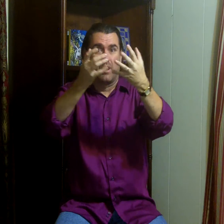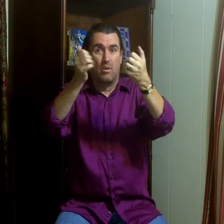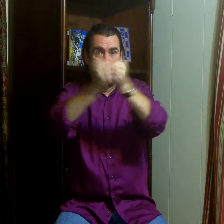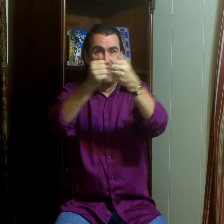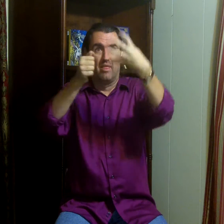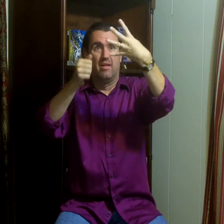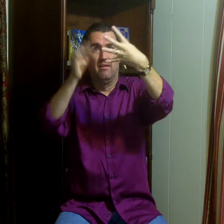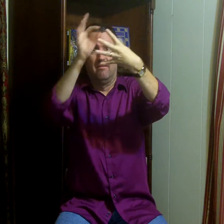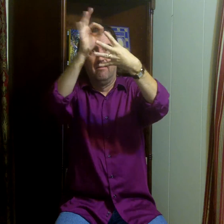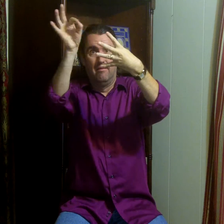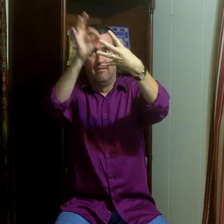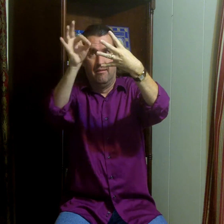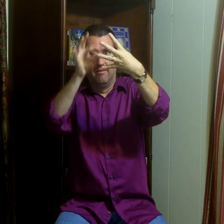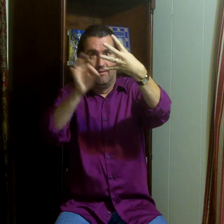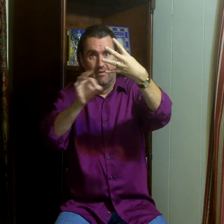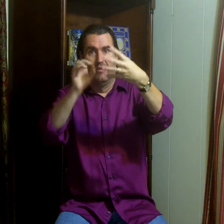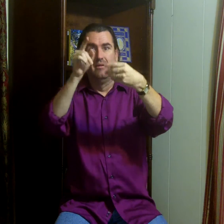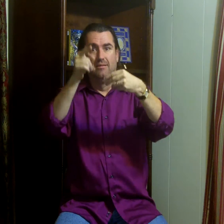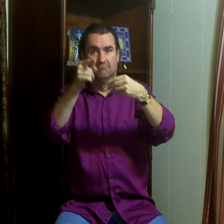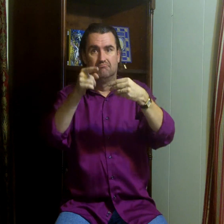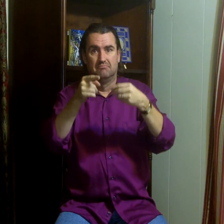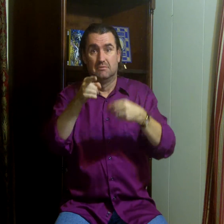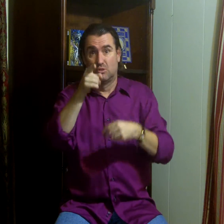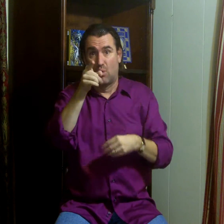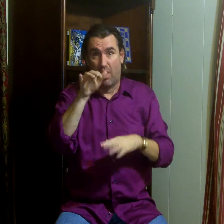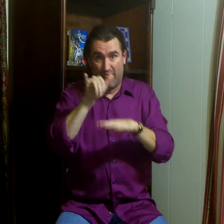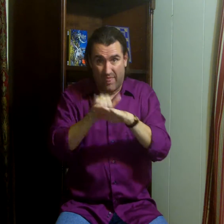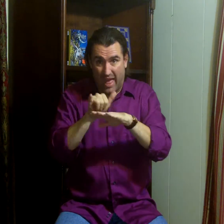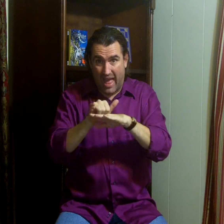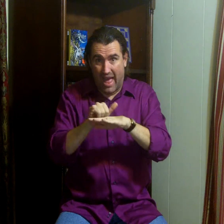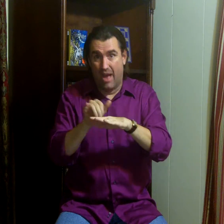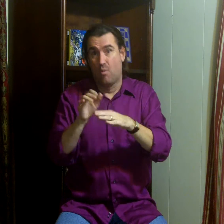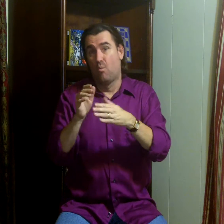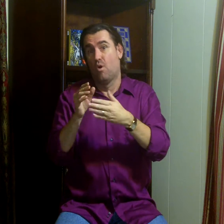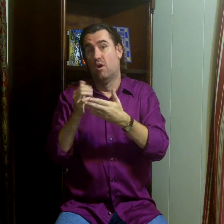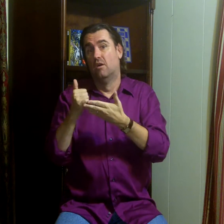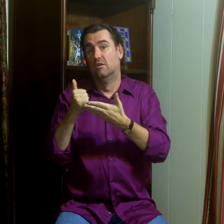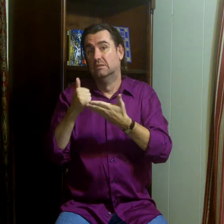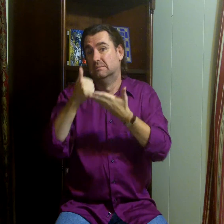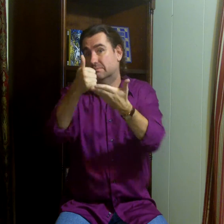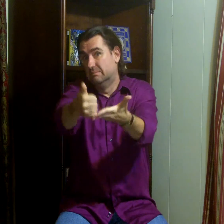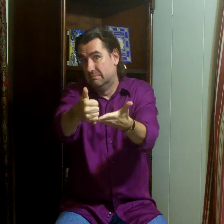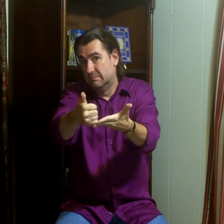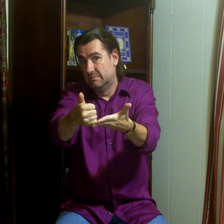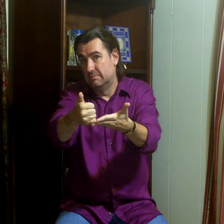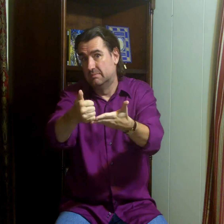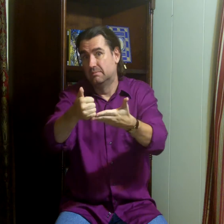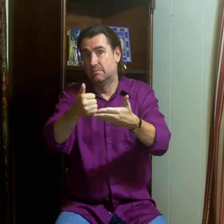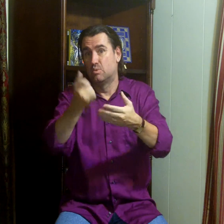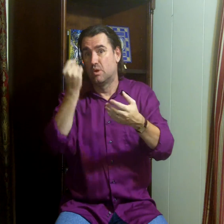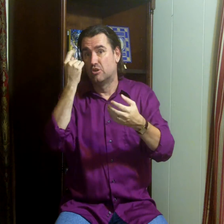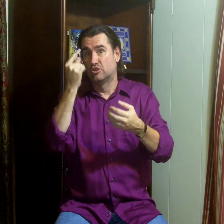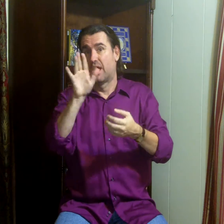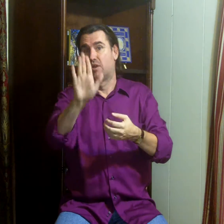evaluations. So that'll be also very useful to you as you prep and decide that you're going to move on to possibly the NIC